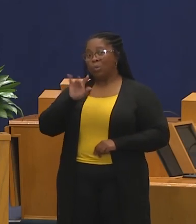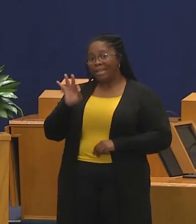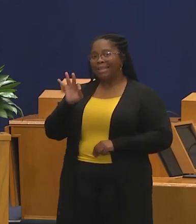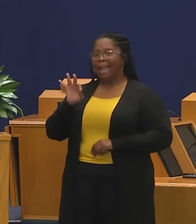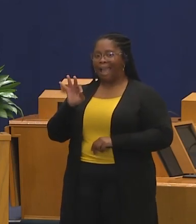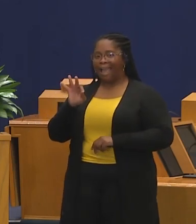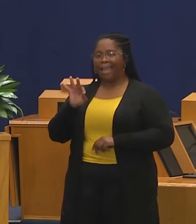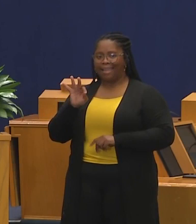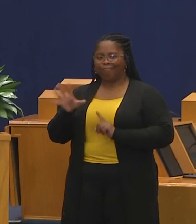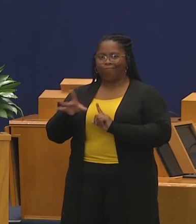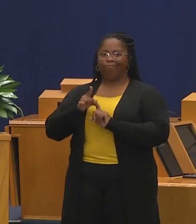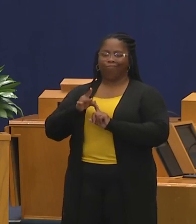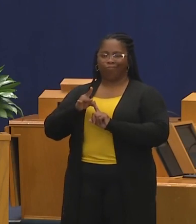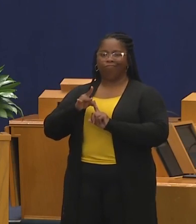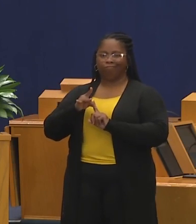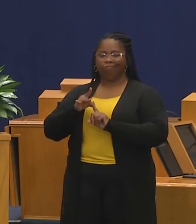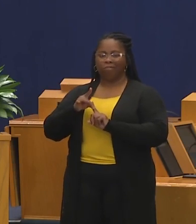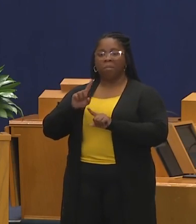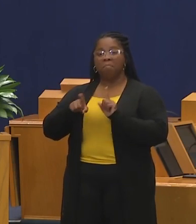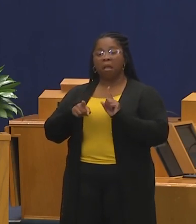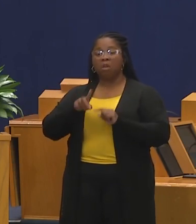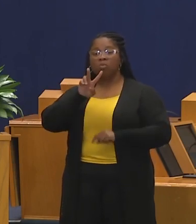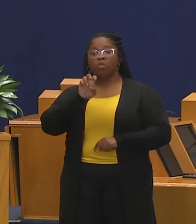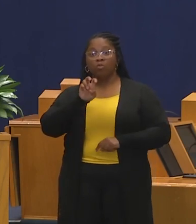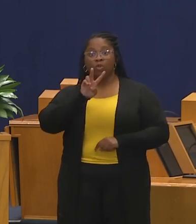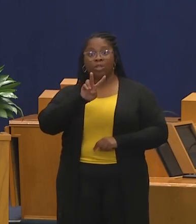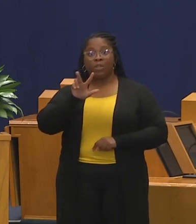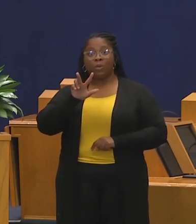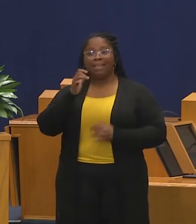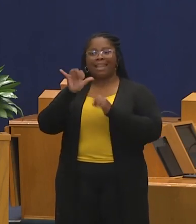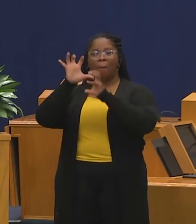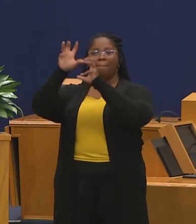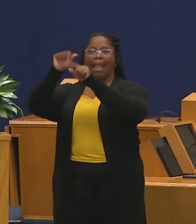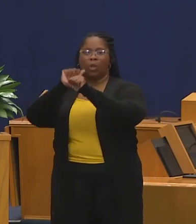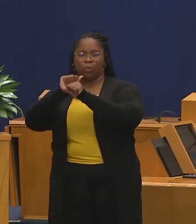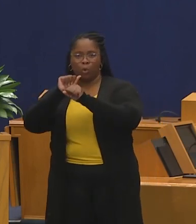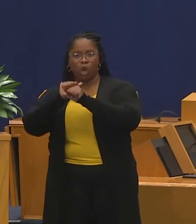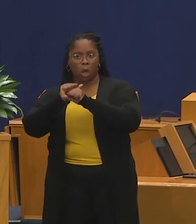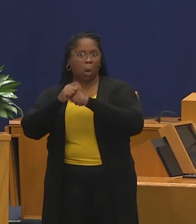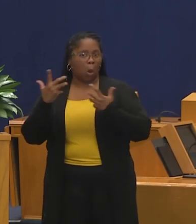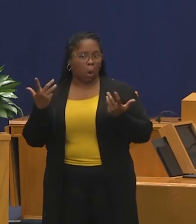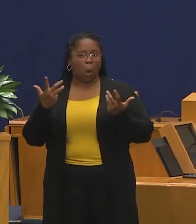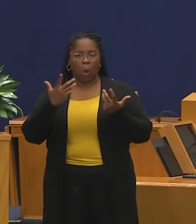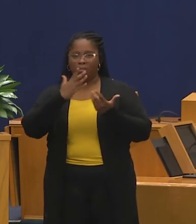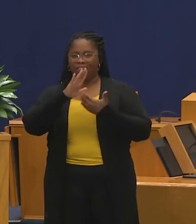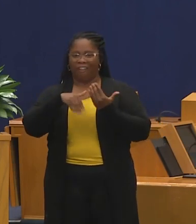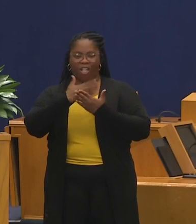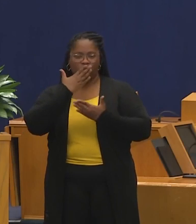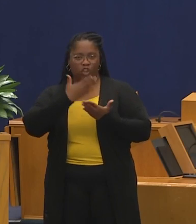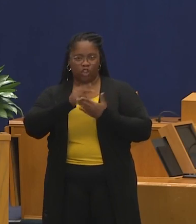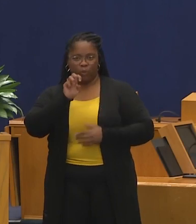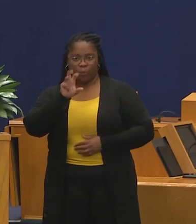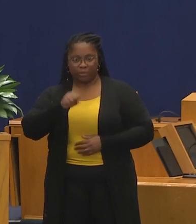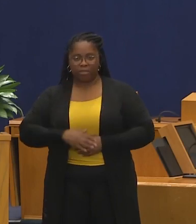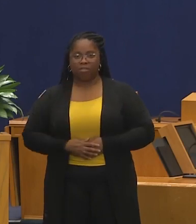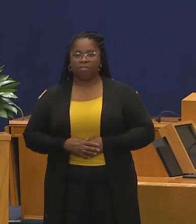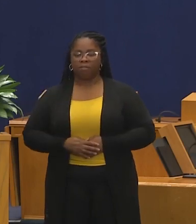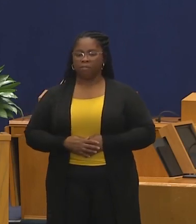positive, but we've increased 223 and now back to work, which is all good. Now, in our custody